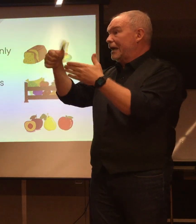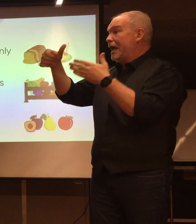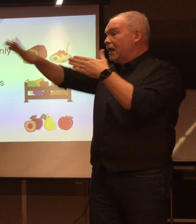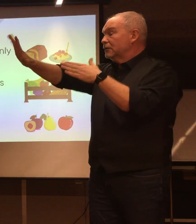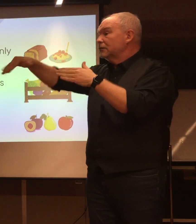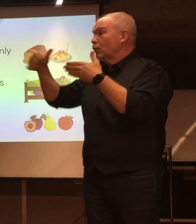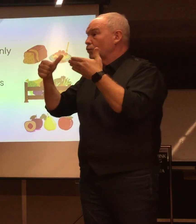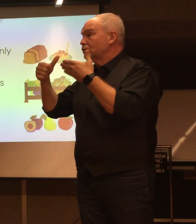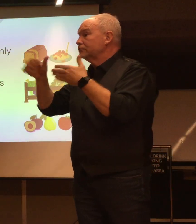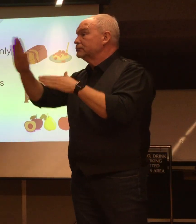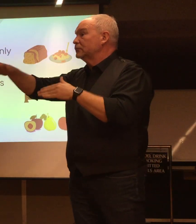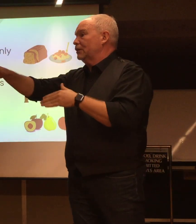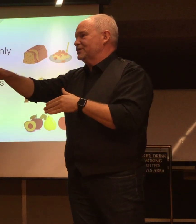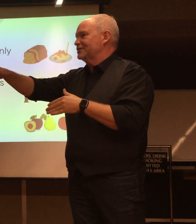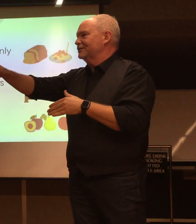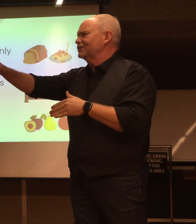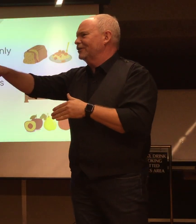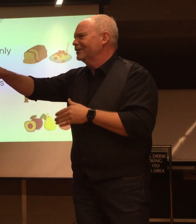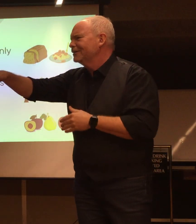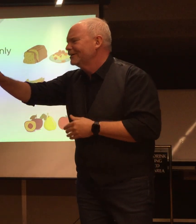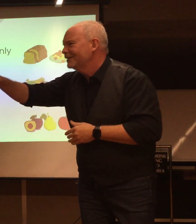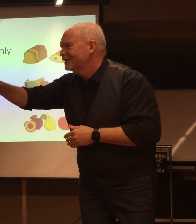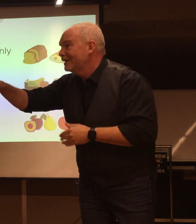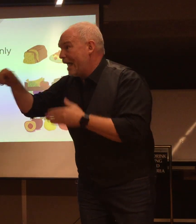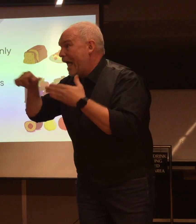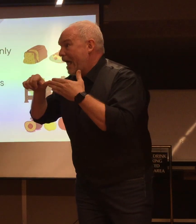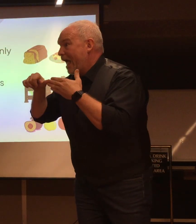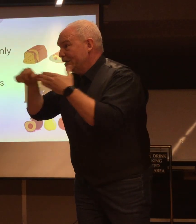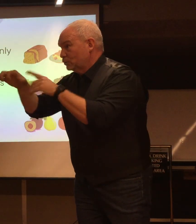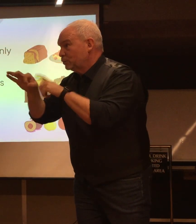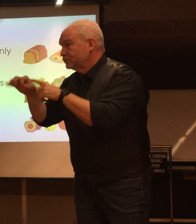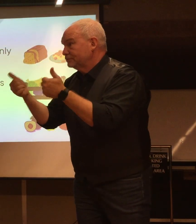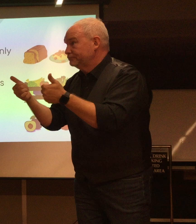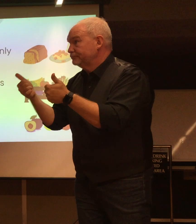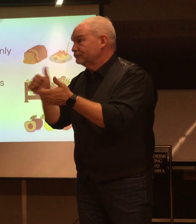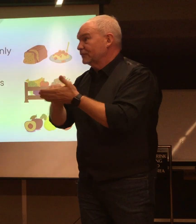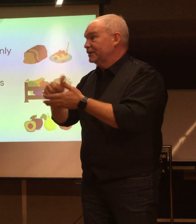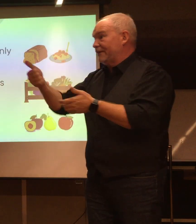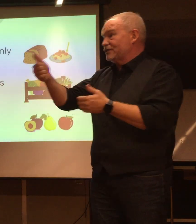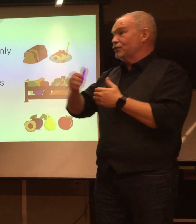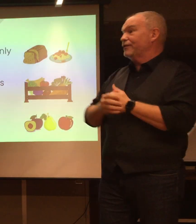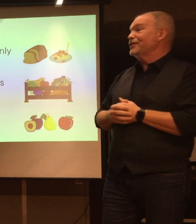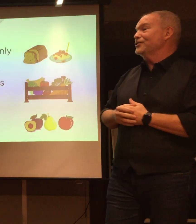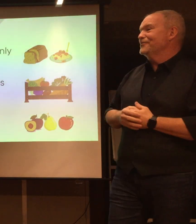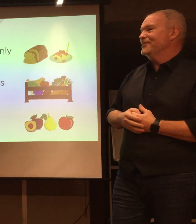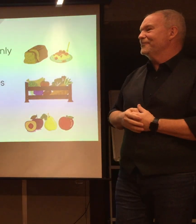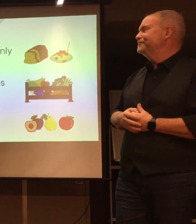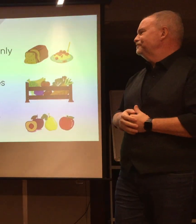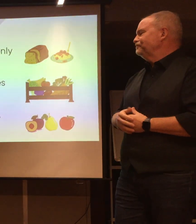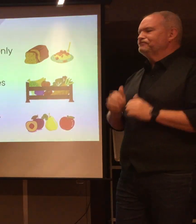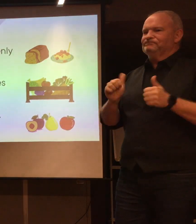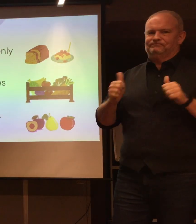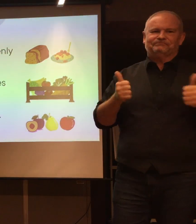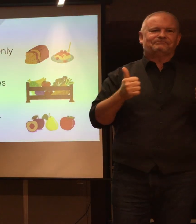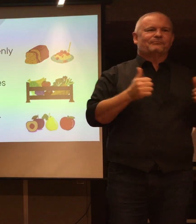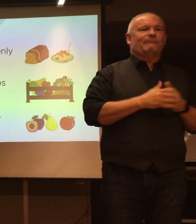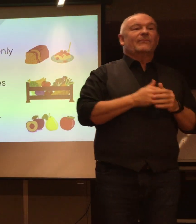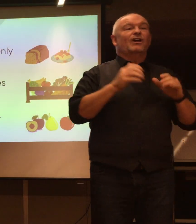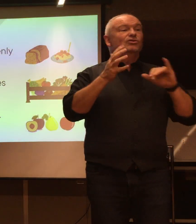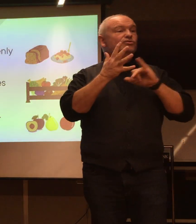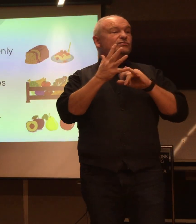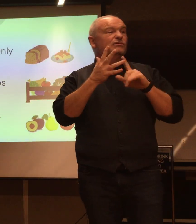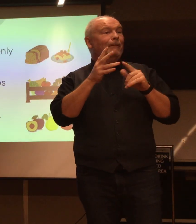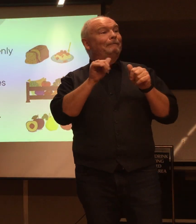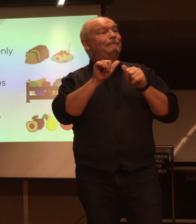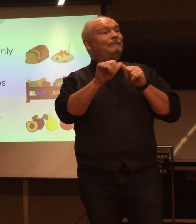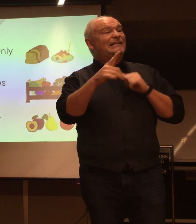Yeah, all good? Yeah. I'll just say, sorry. That's alright, that's okay. Beautiful. Yeah, that's good, thank you. Good. Yeah. So the